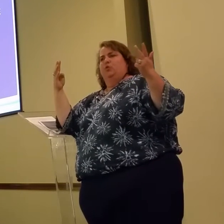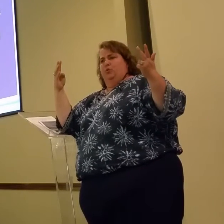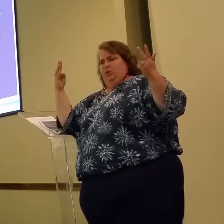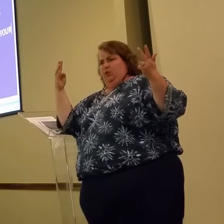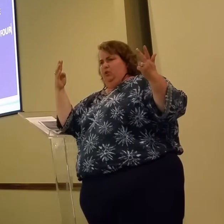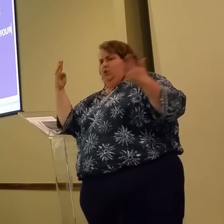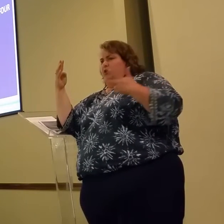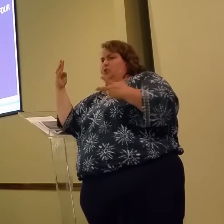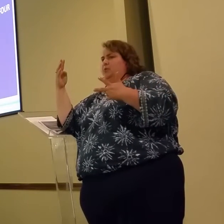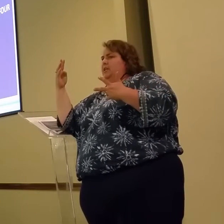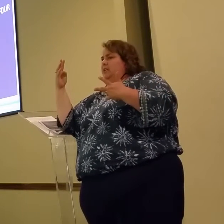says 2, now we've got 3.